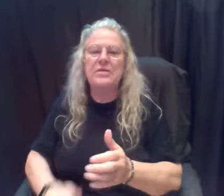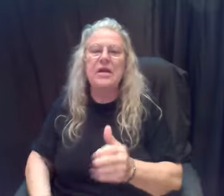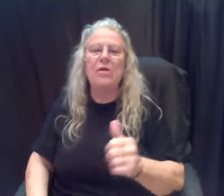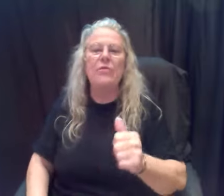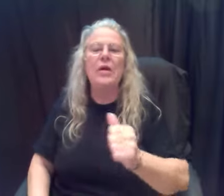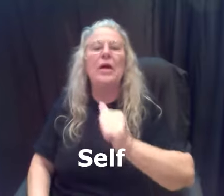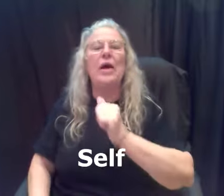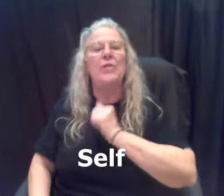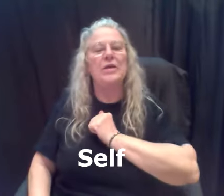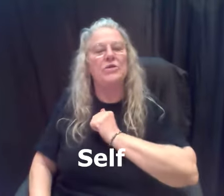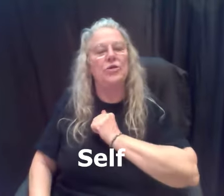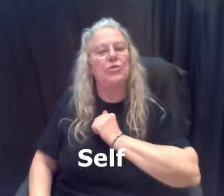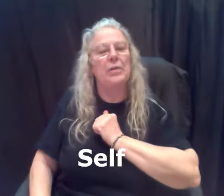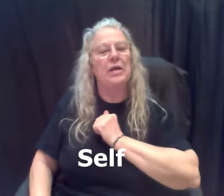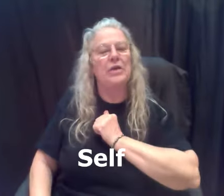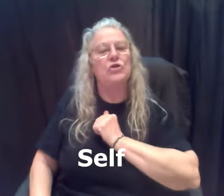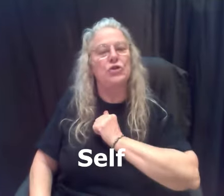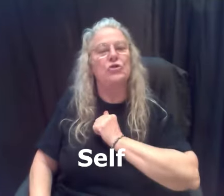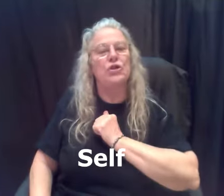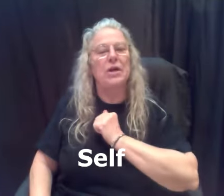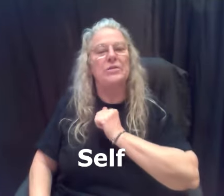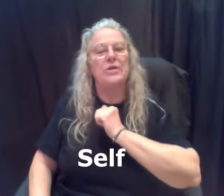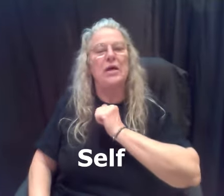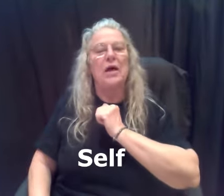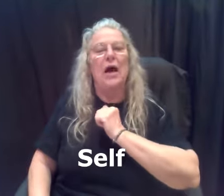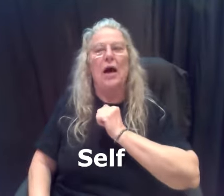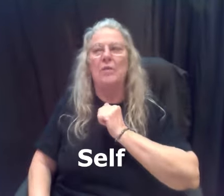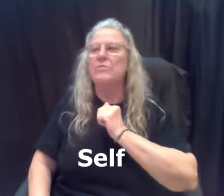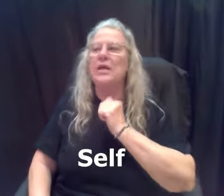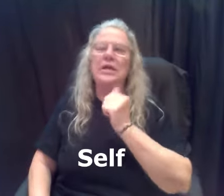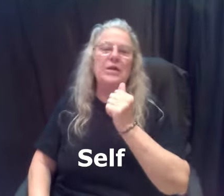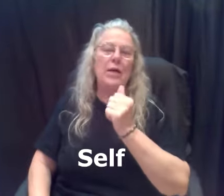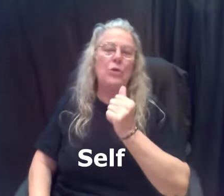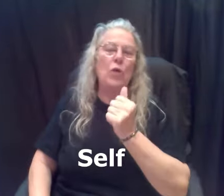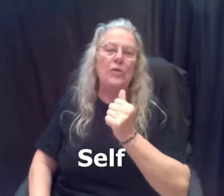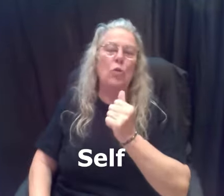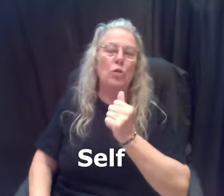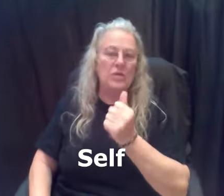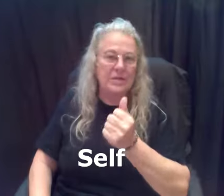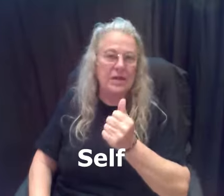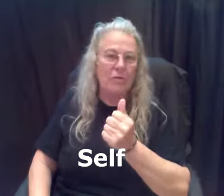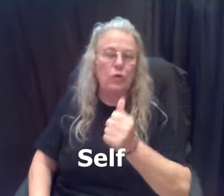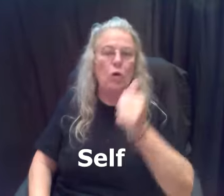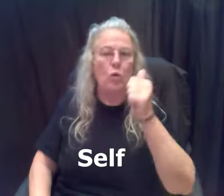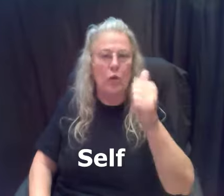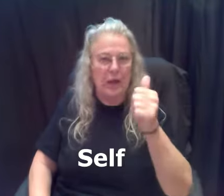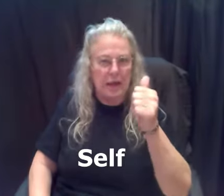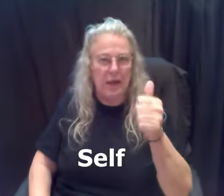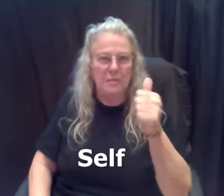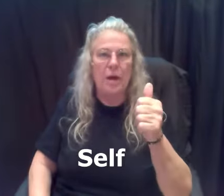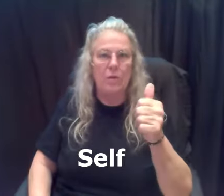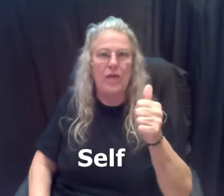Self, and that's your thumb against your chest. Anytime you add the word self to a word, it comes out with that